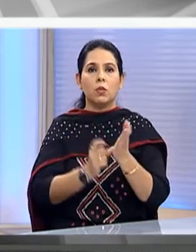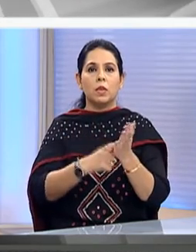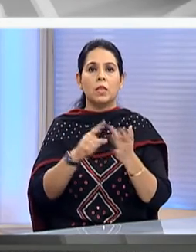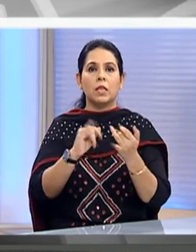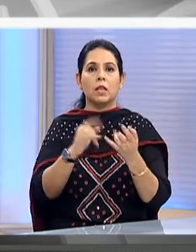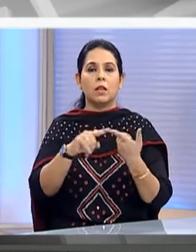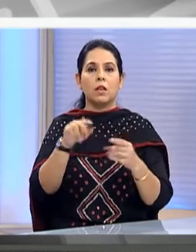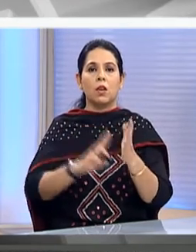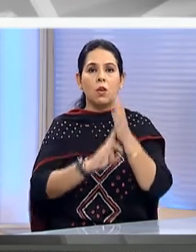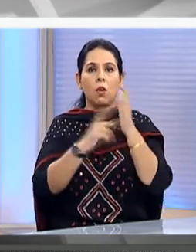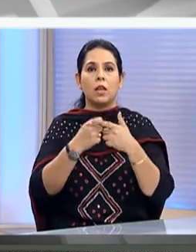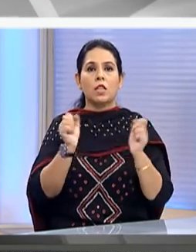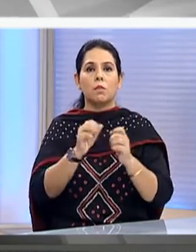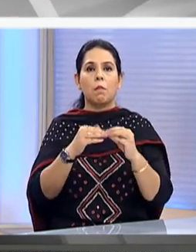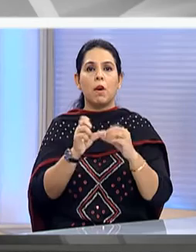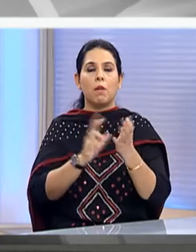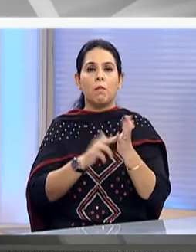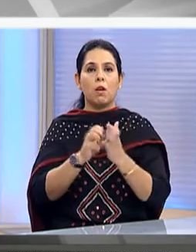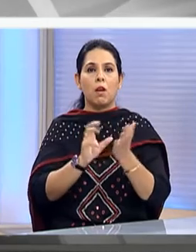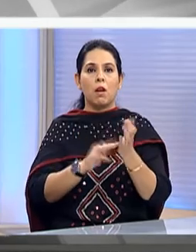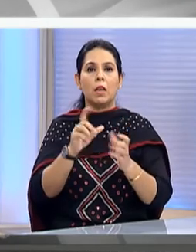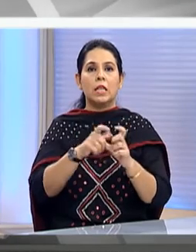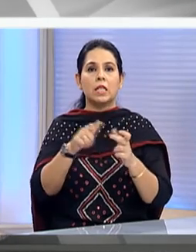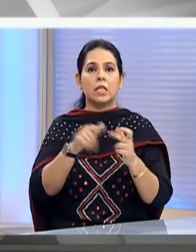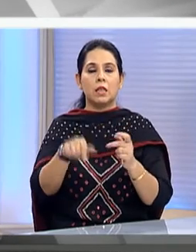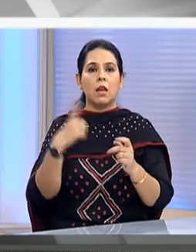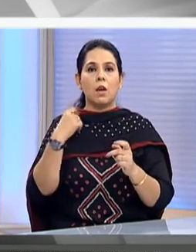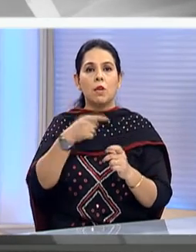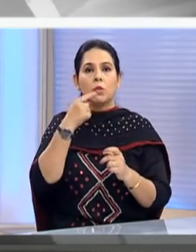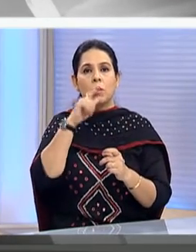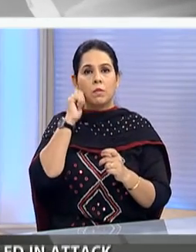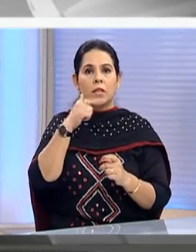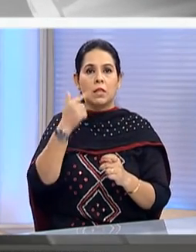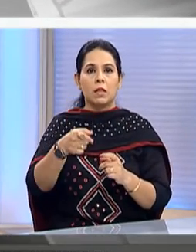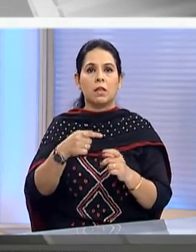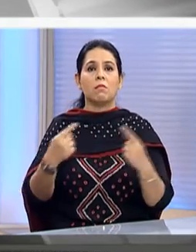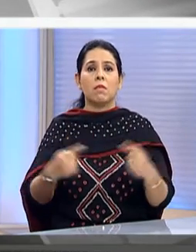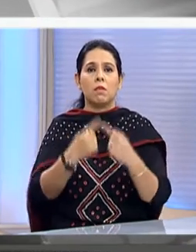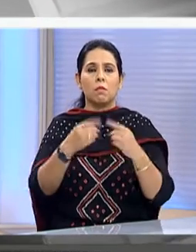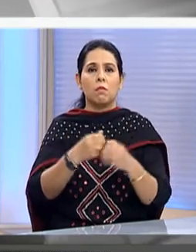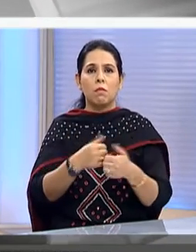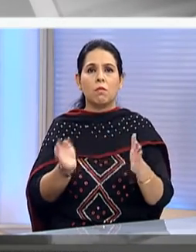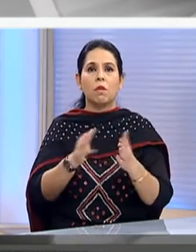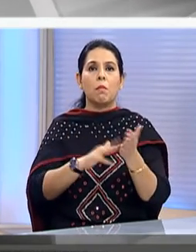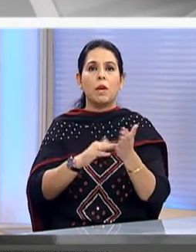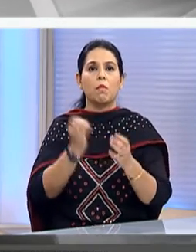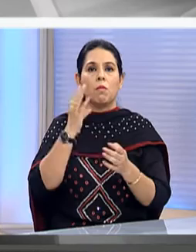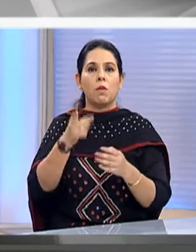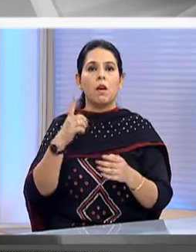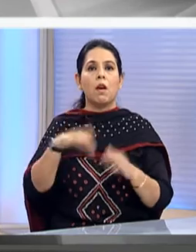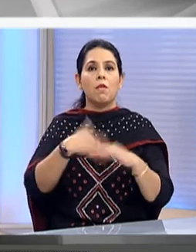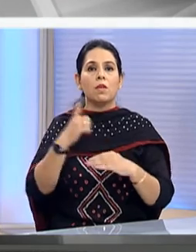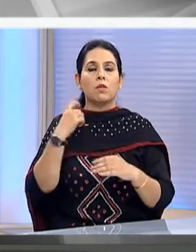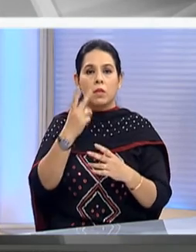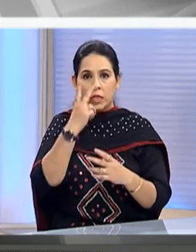the Uri sector of North Kashmir's Baramulla district. An army spokesperson said the encounter broke out Monday morning after